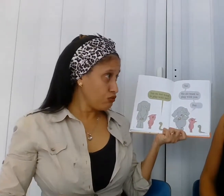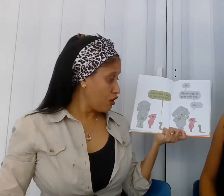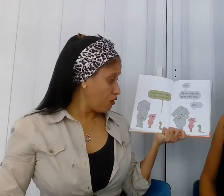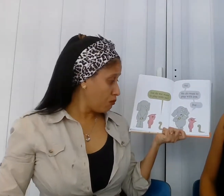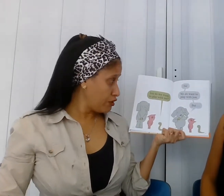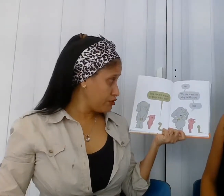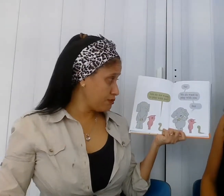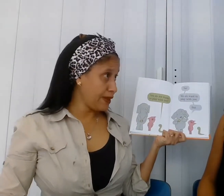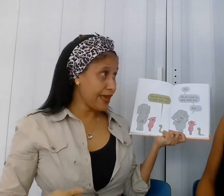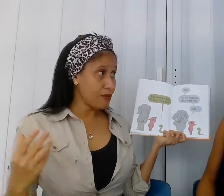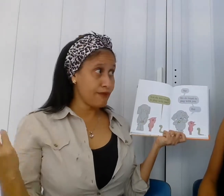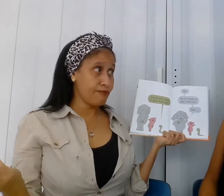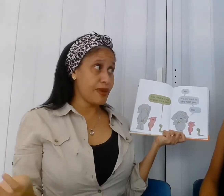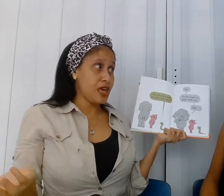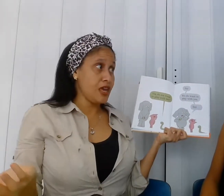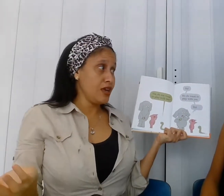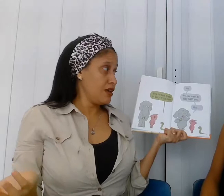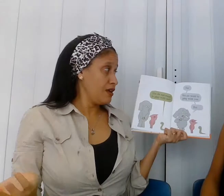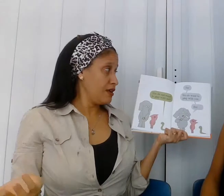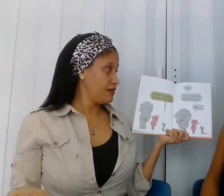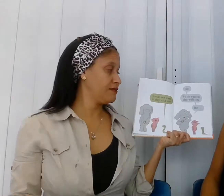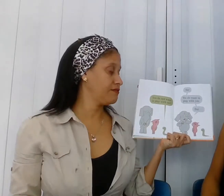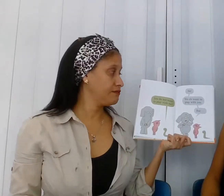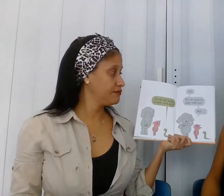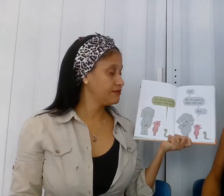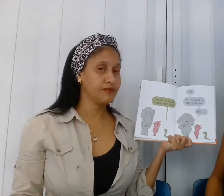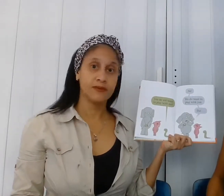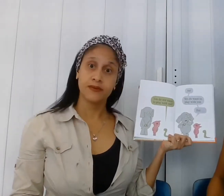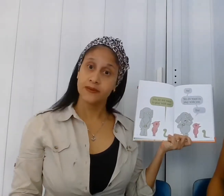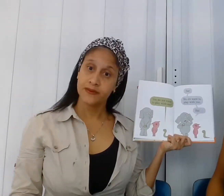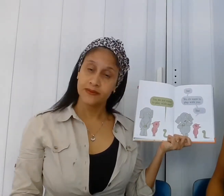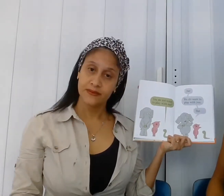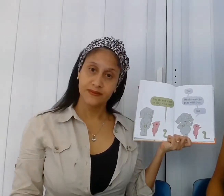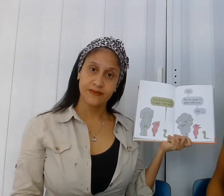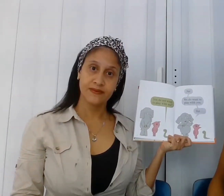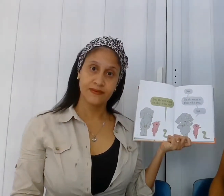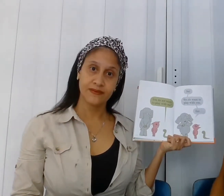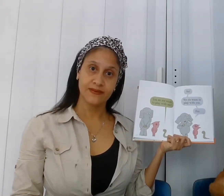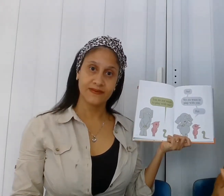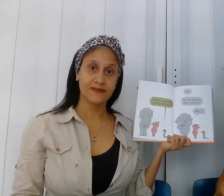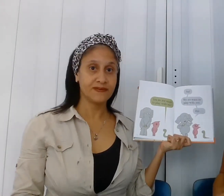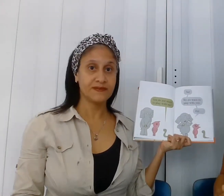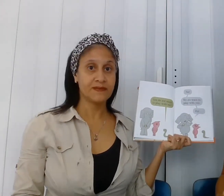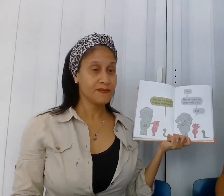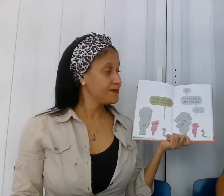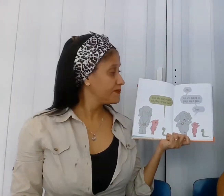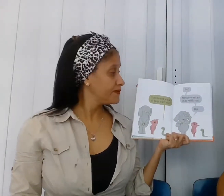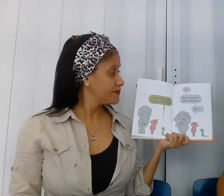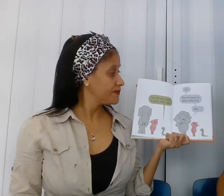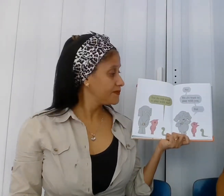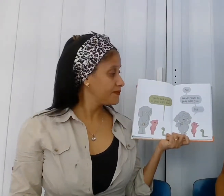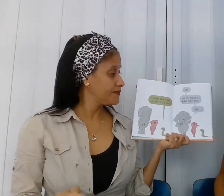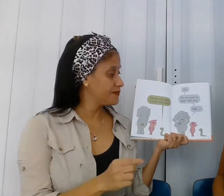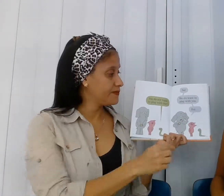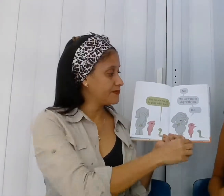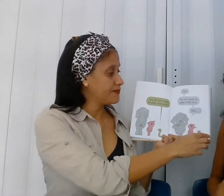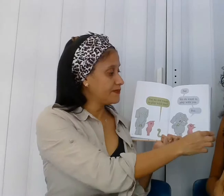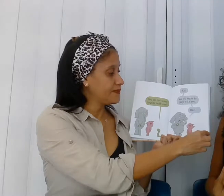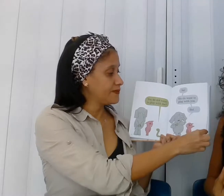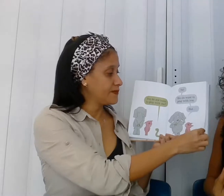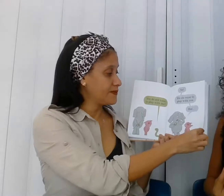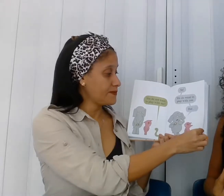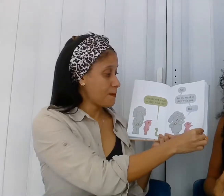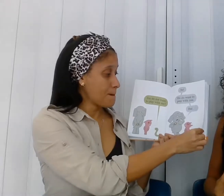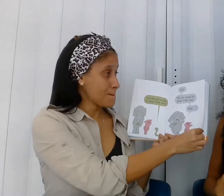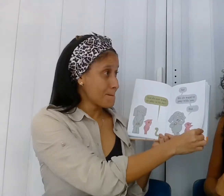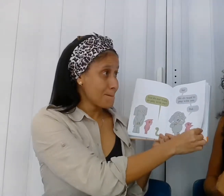You do not want to play with me? No, we do want to play with you,